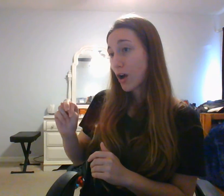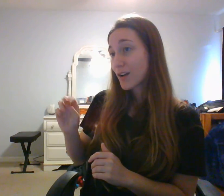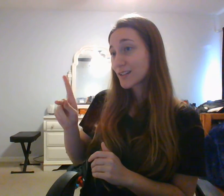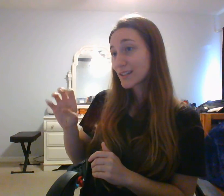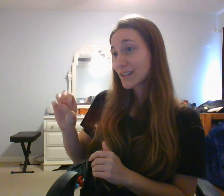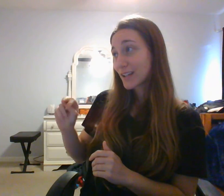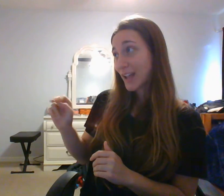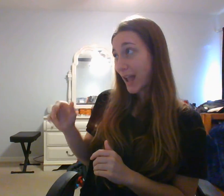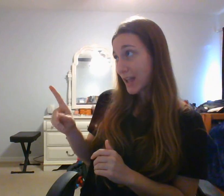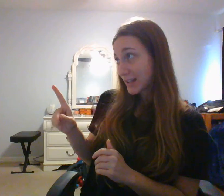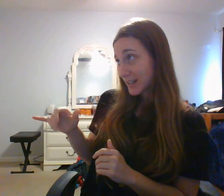in one fell swoop